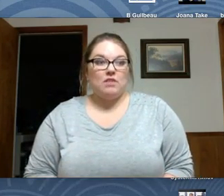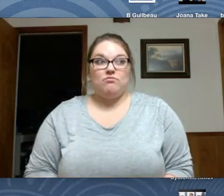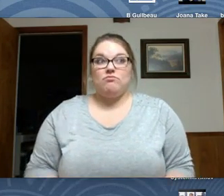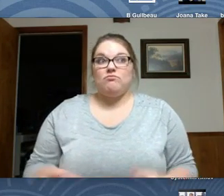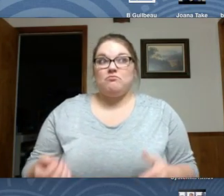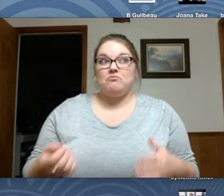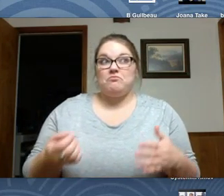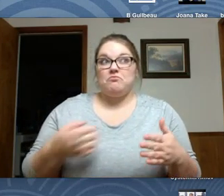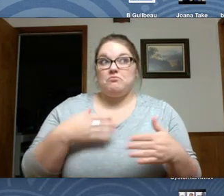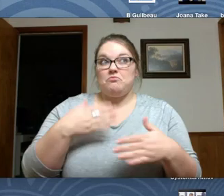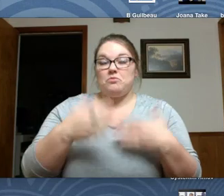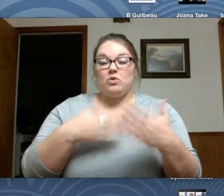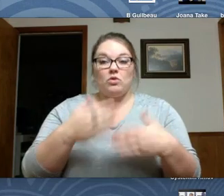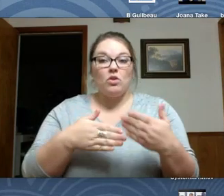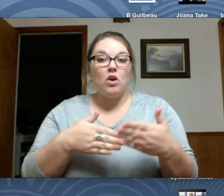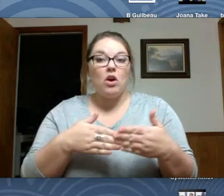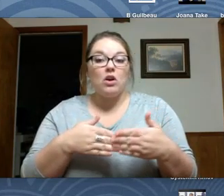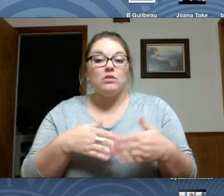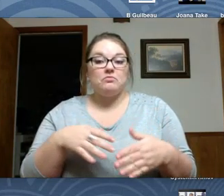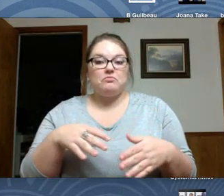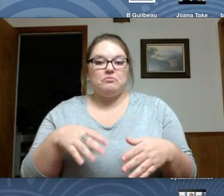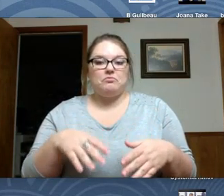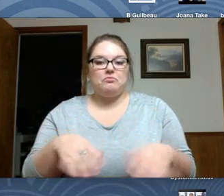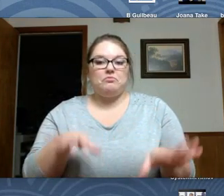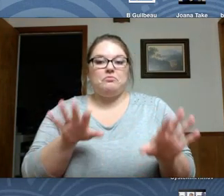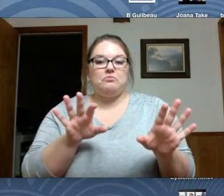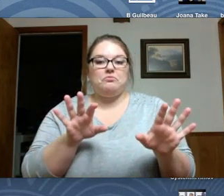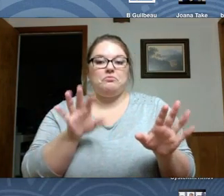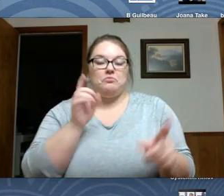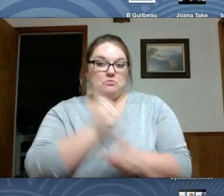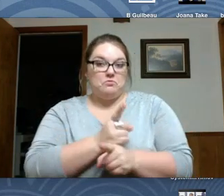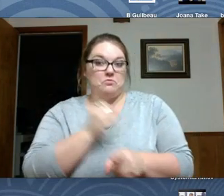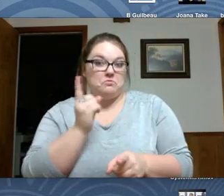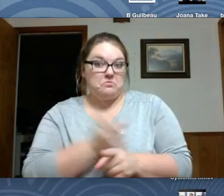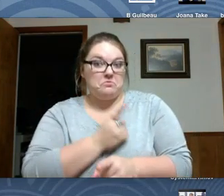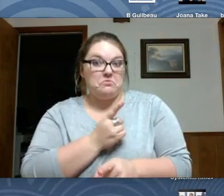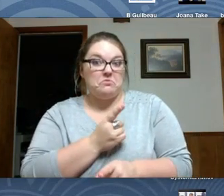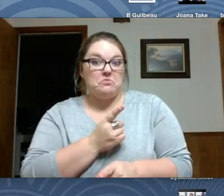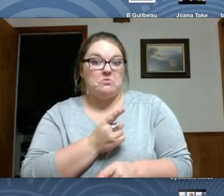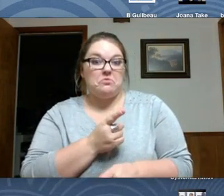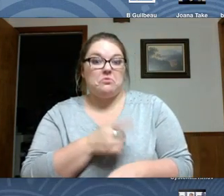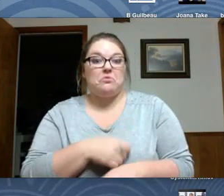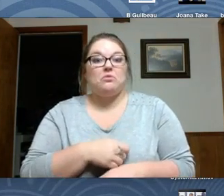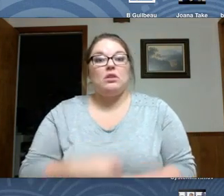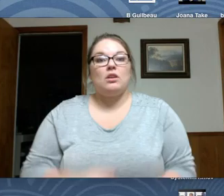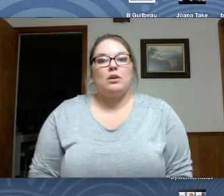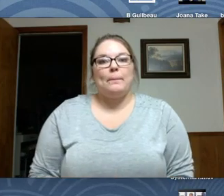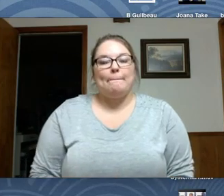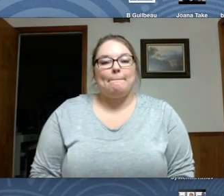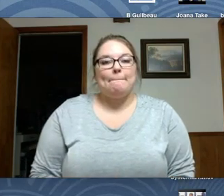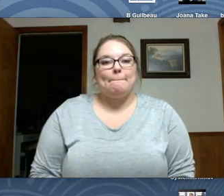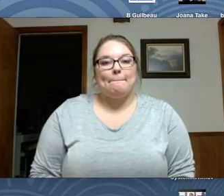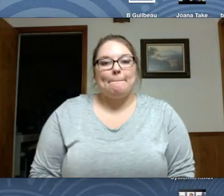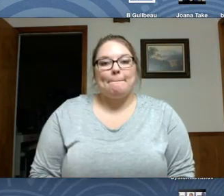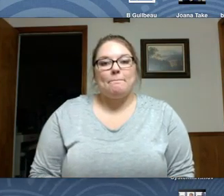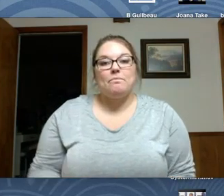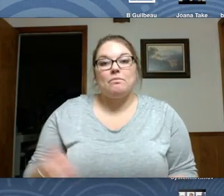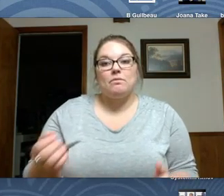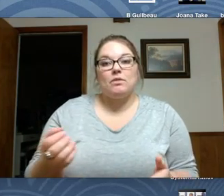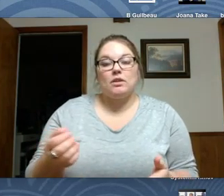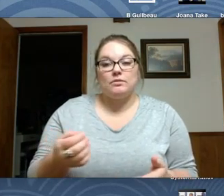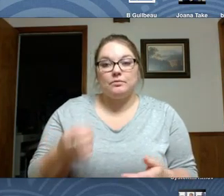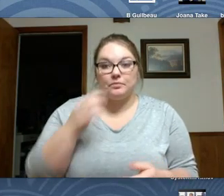present, doctors use costly equipment to test for malaria. The new test only needs